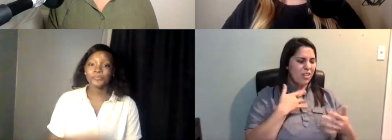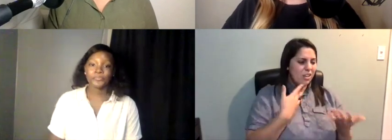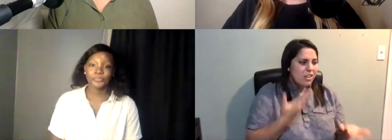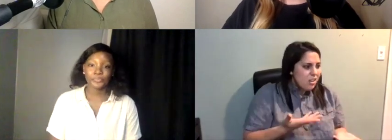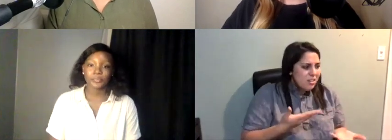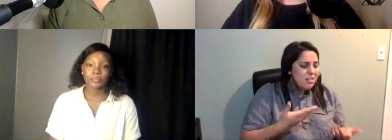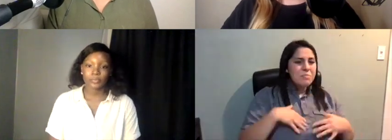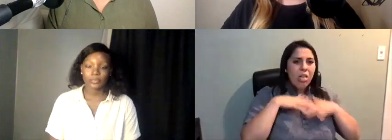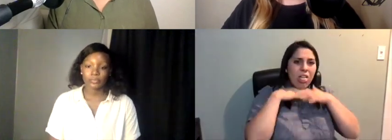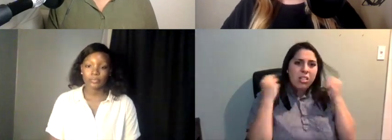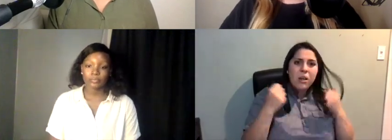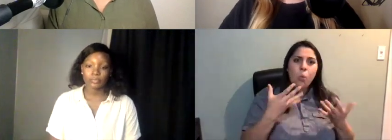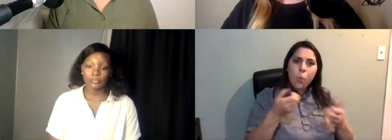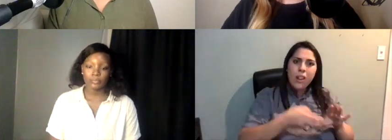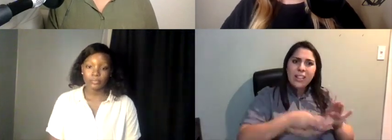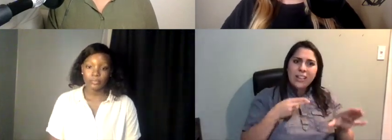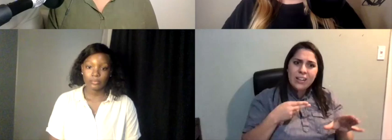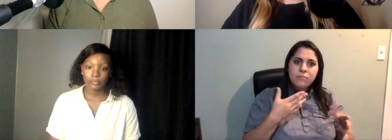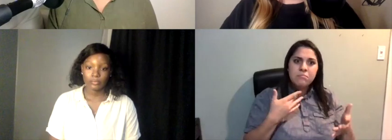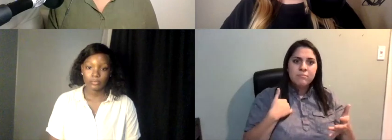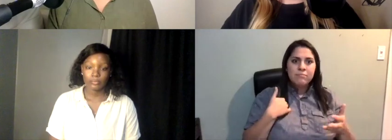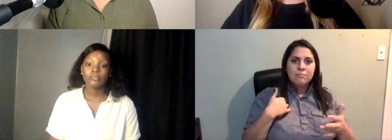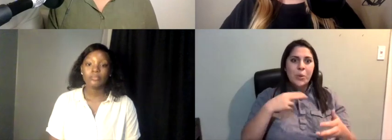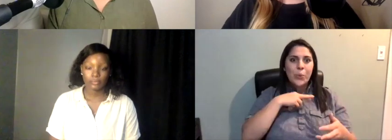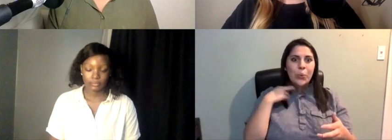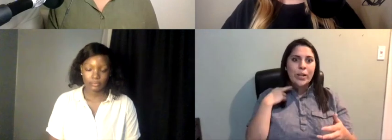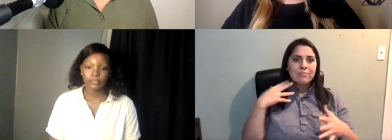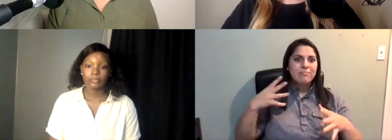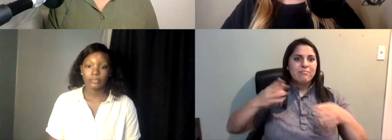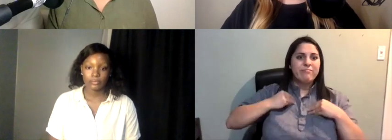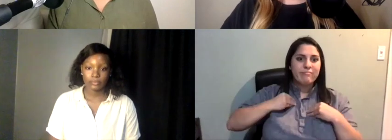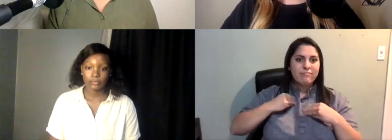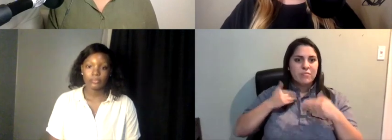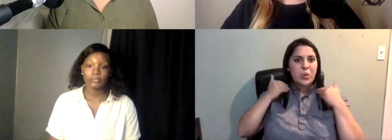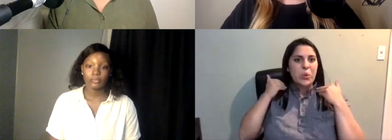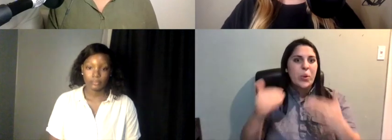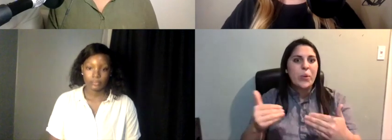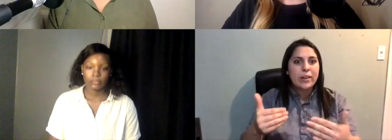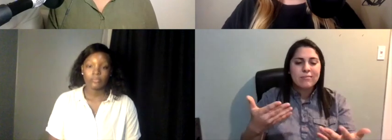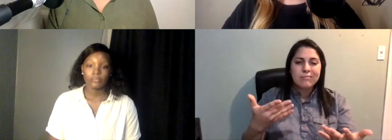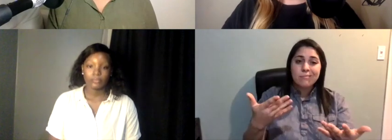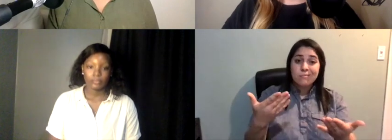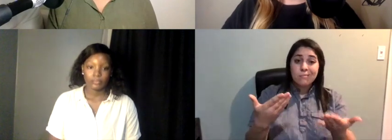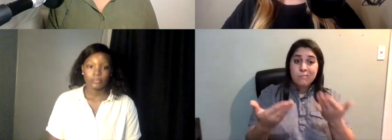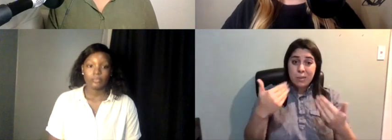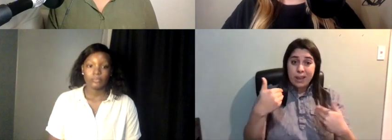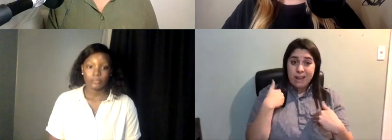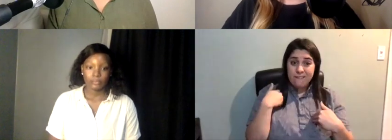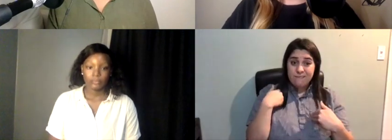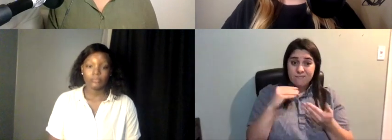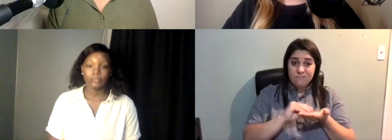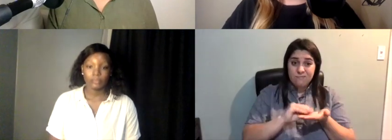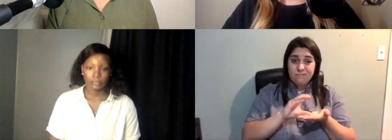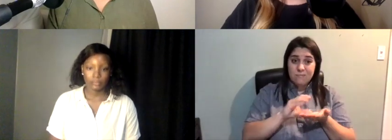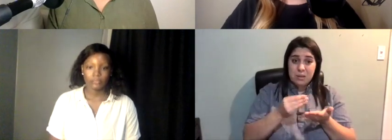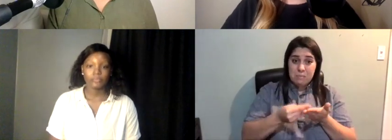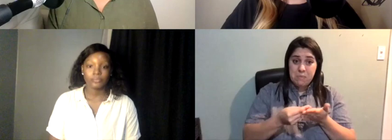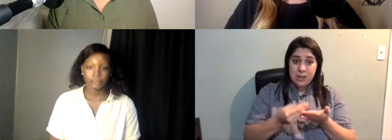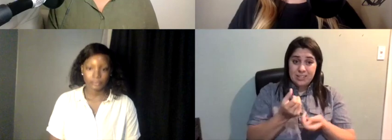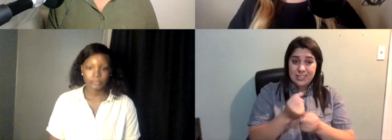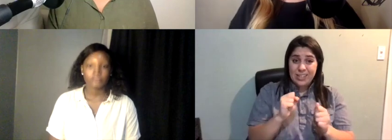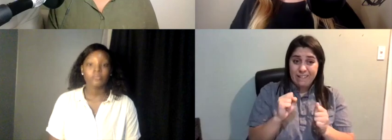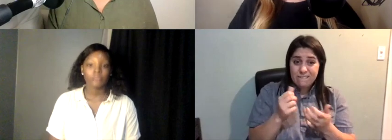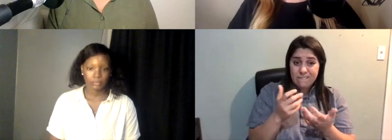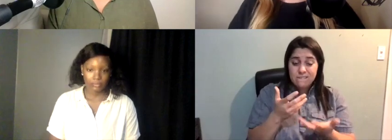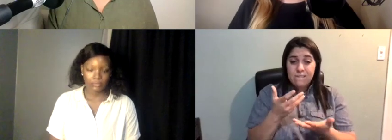to take that risk, and, you know, hopefully you have some kind of cushion, and it is terrifying, and there are repercussions. And like you